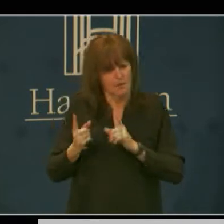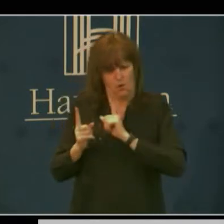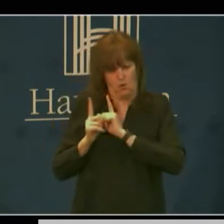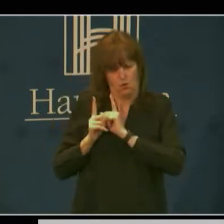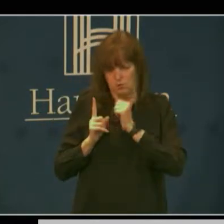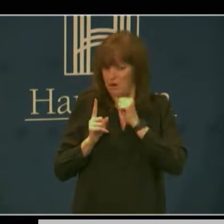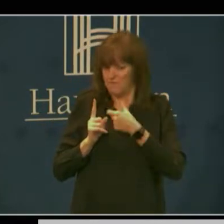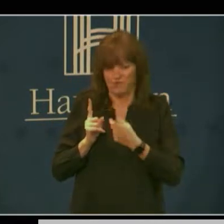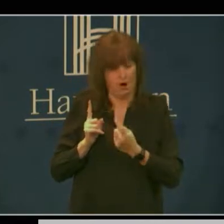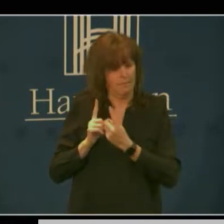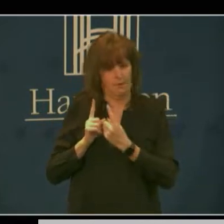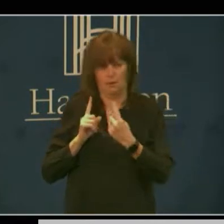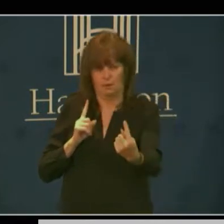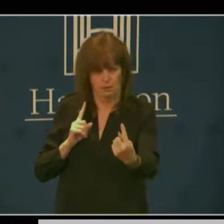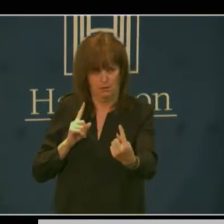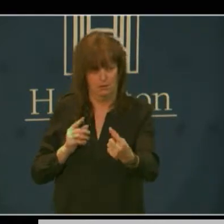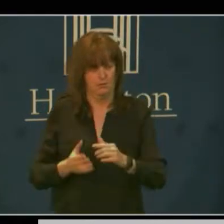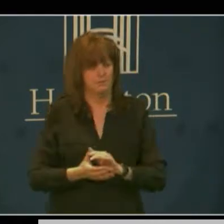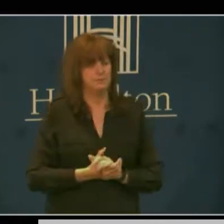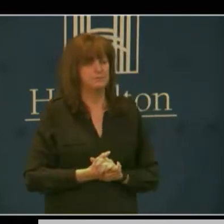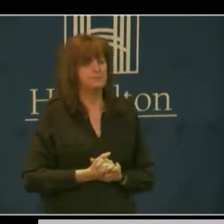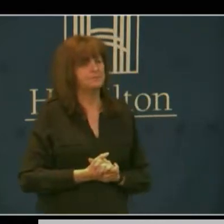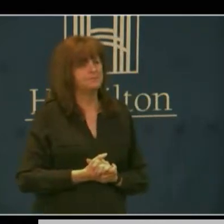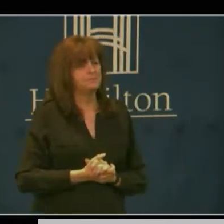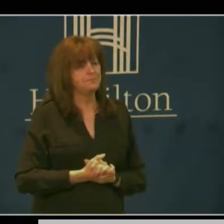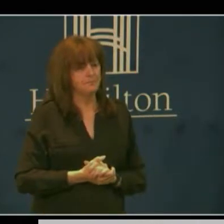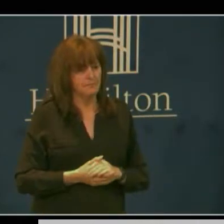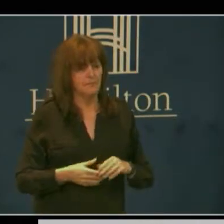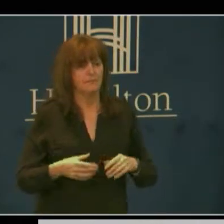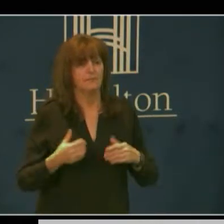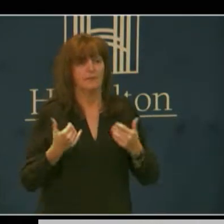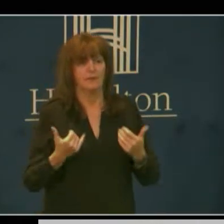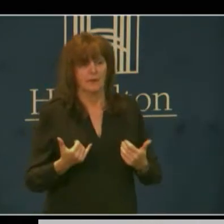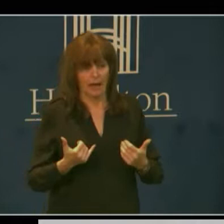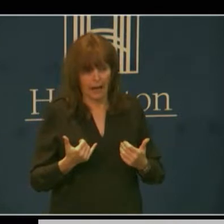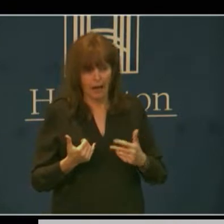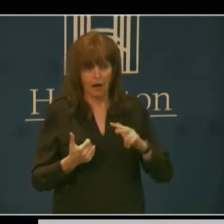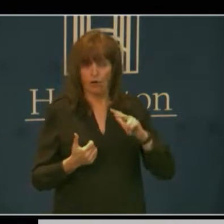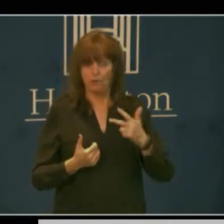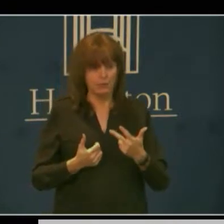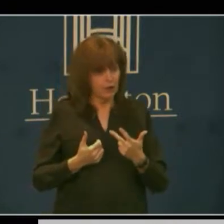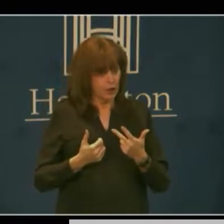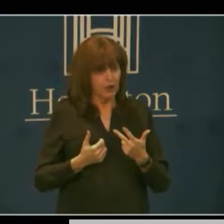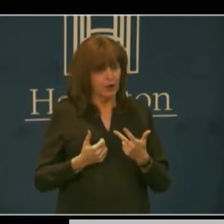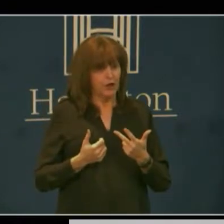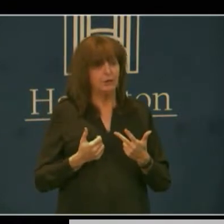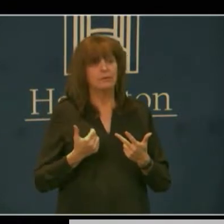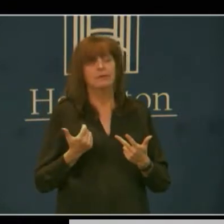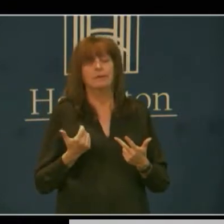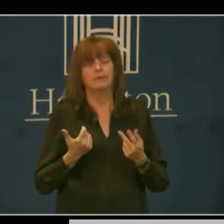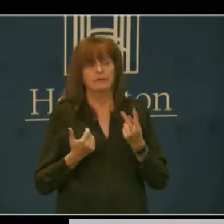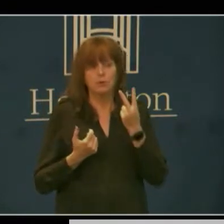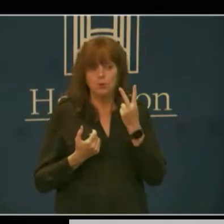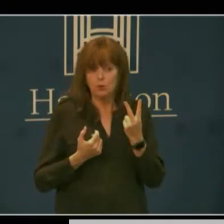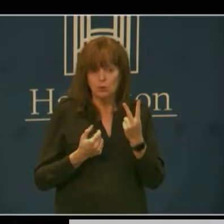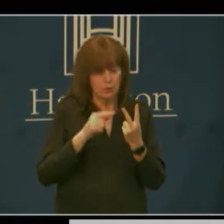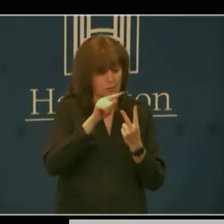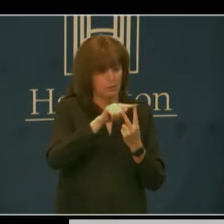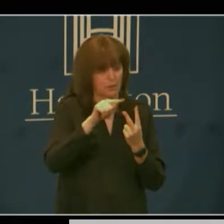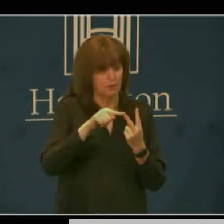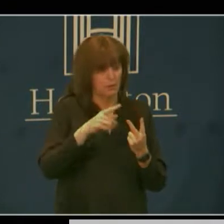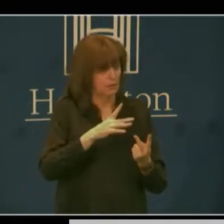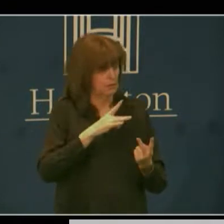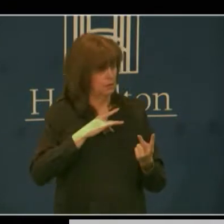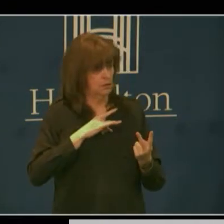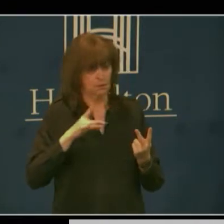we've certainly reported that we have two of the 39 cases where we're not sure where they contracted the virus. And we